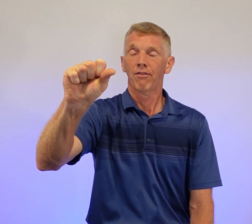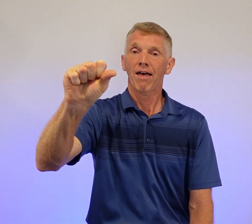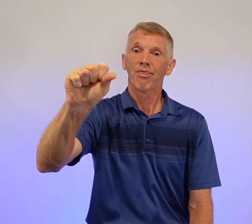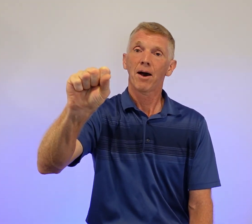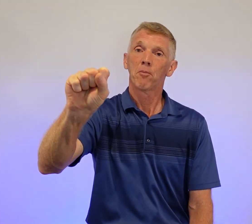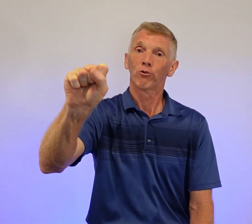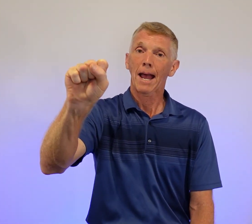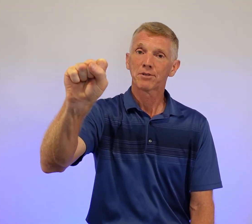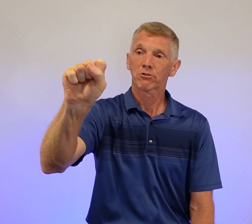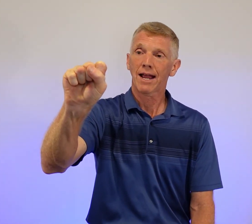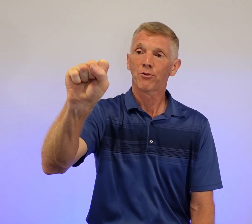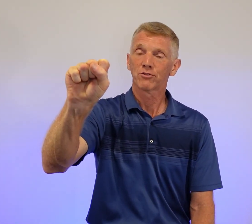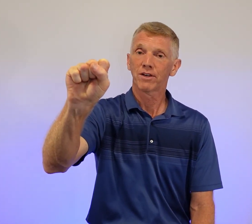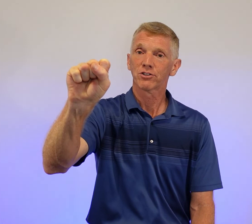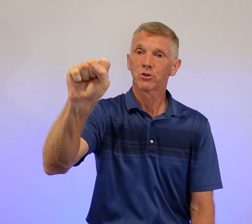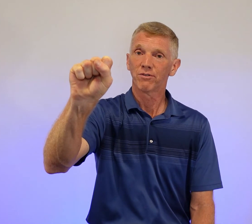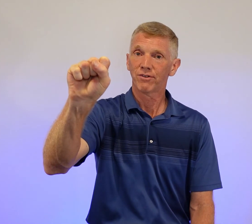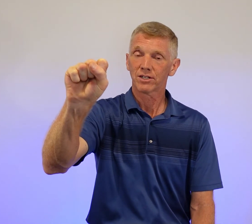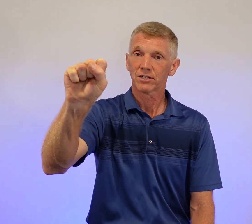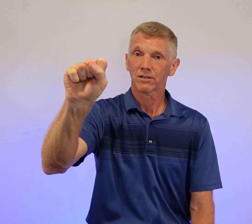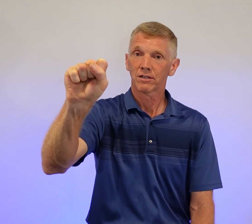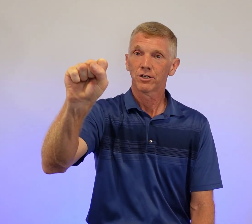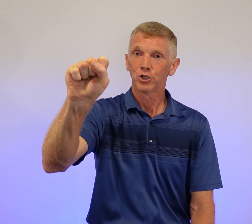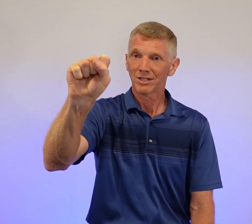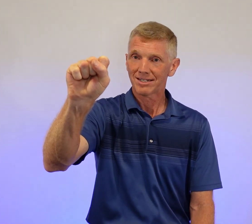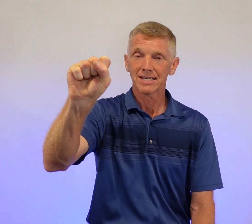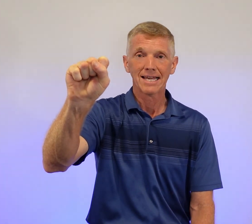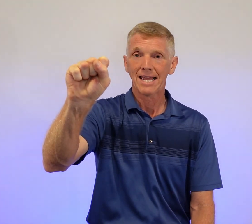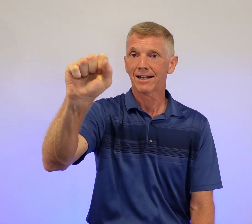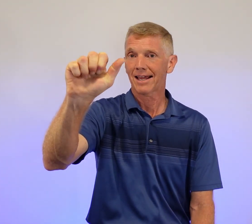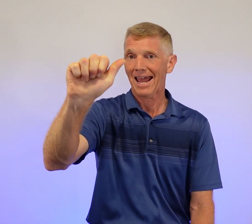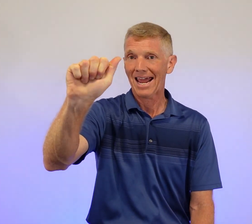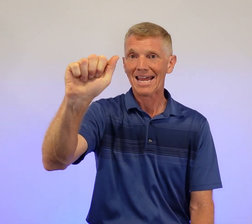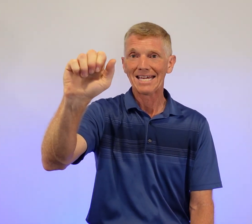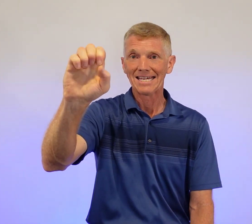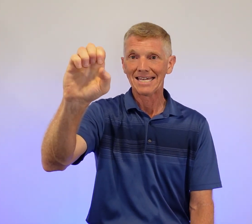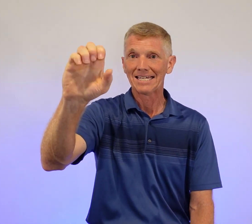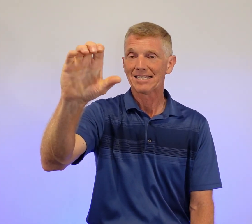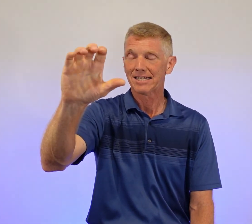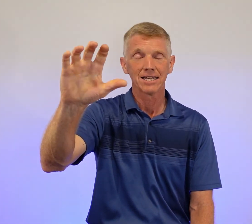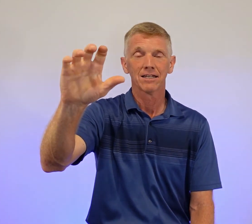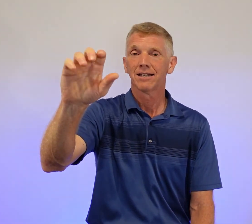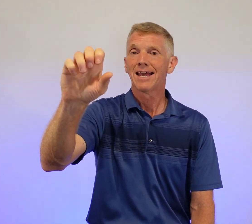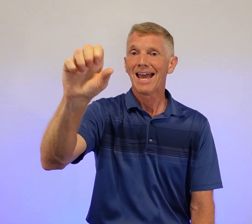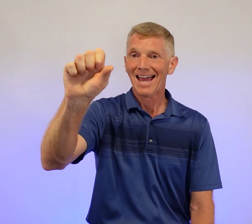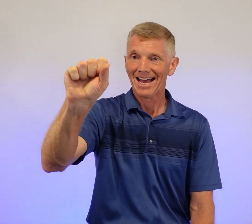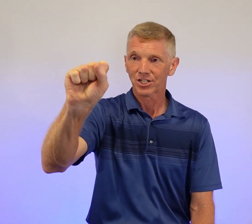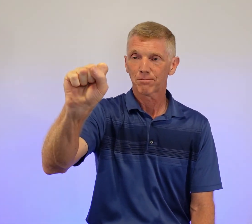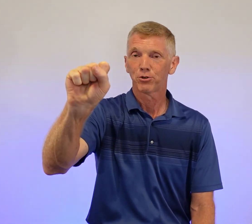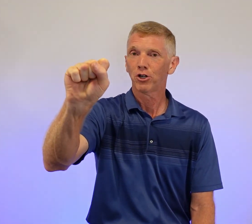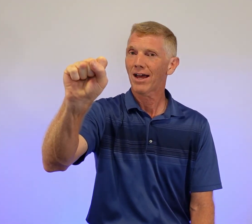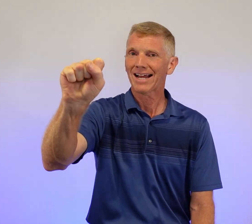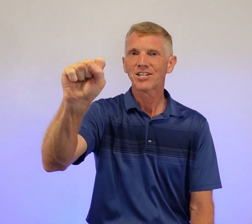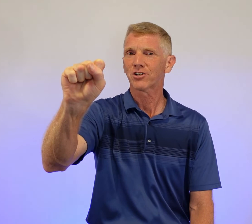That thumb wraps around those fingers into a fist. You can see again, A, E, C, S. Pull that nice and